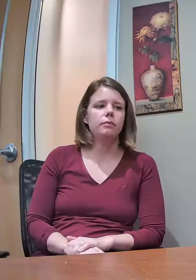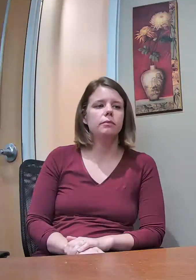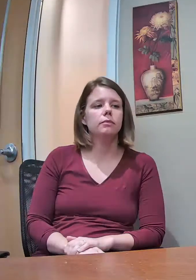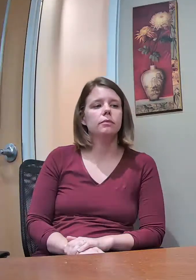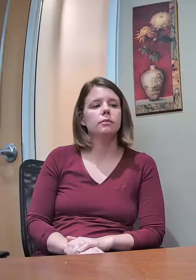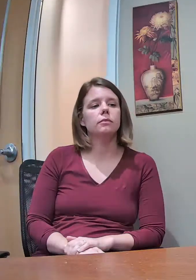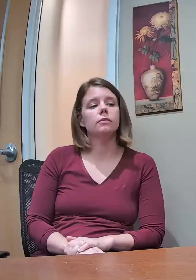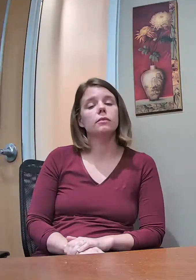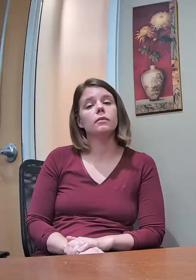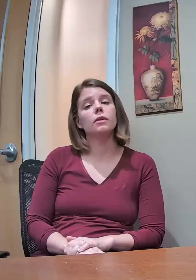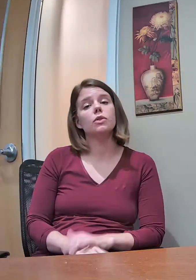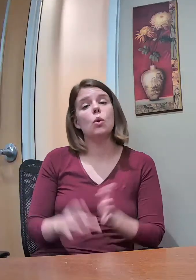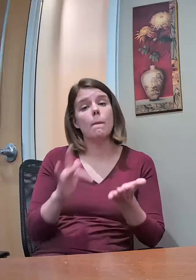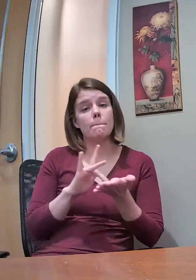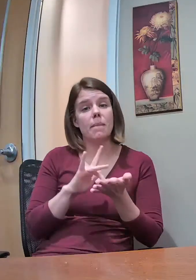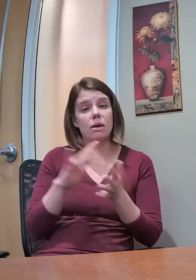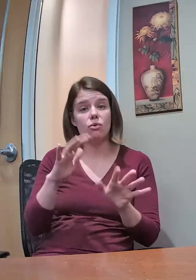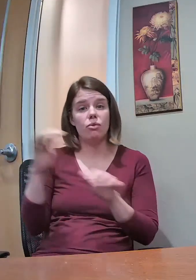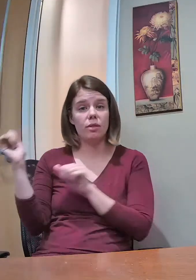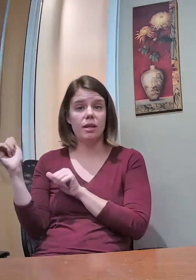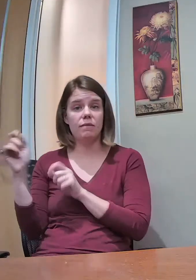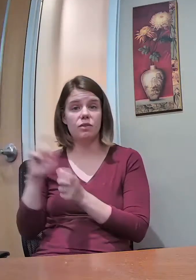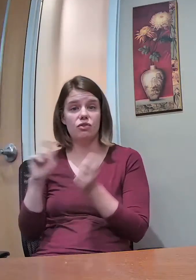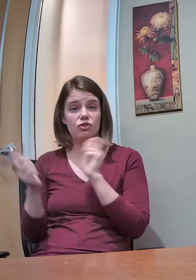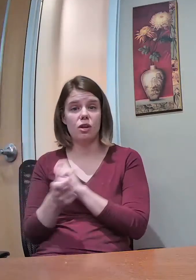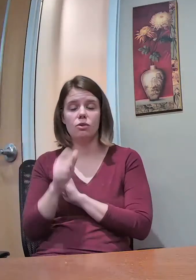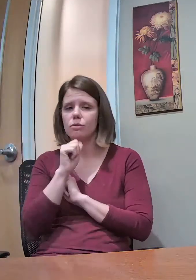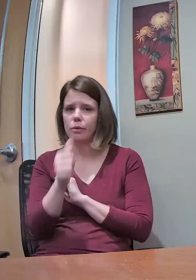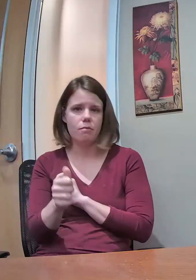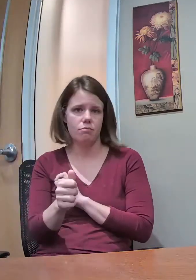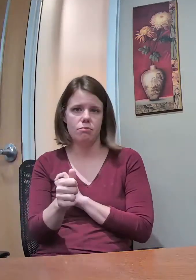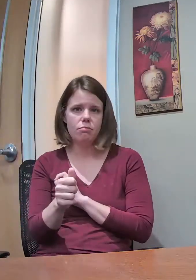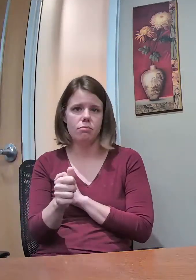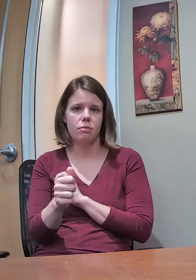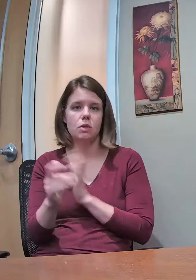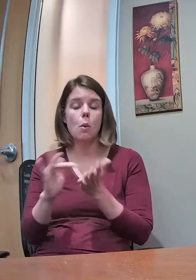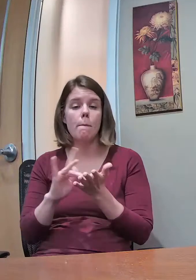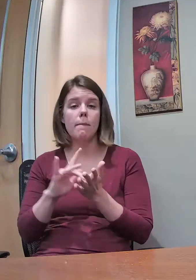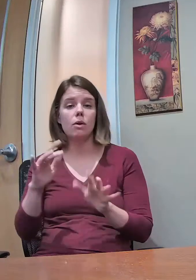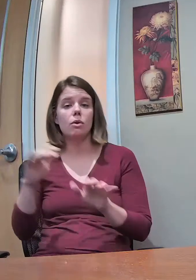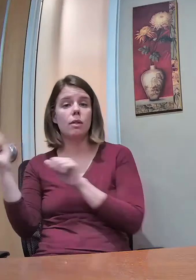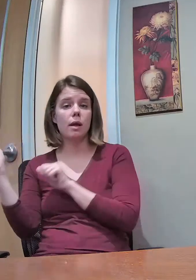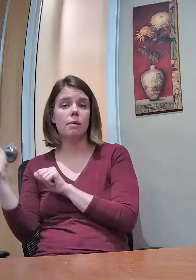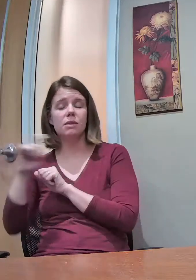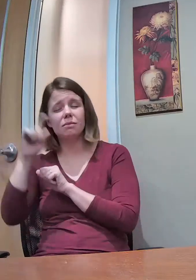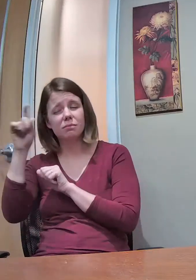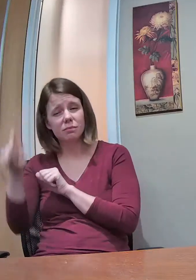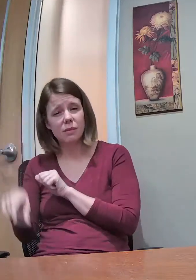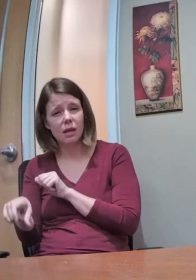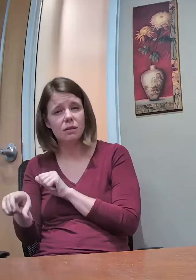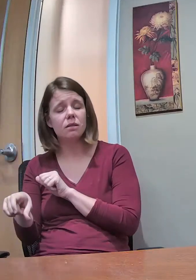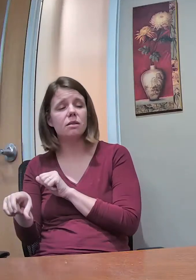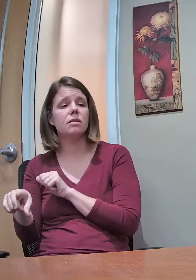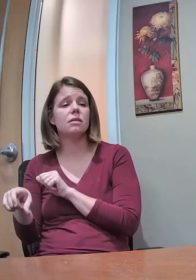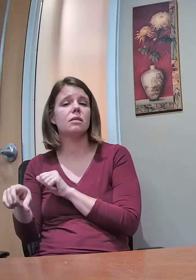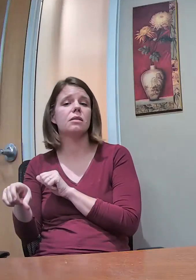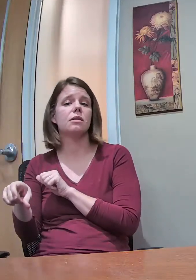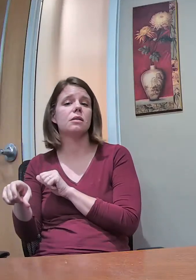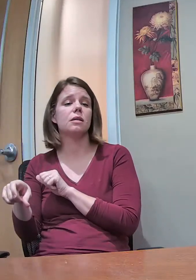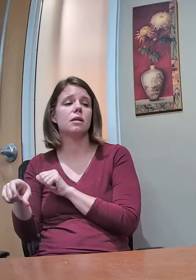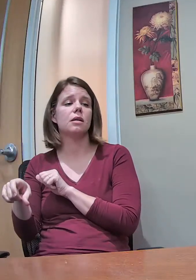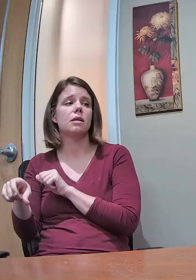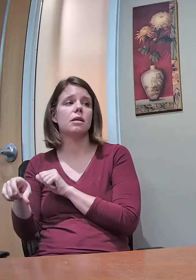so the medical absences have not changed. A medical absence must, this is in the Act, so this is not